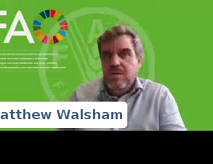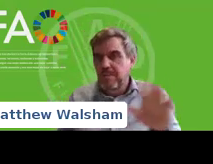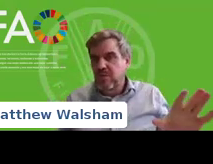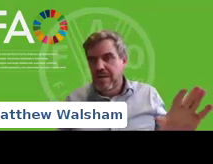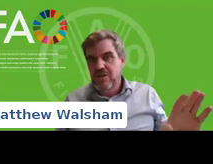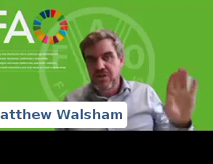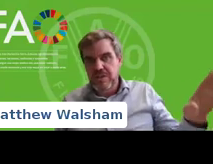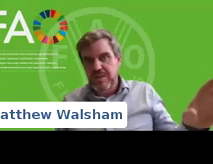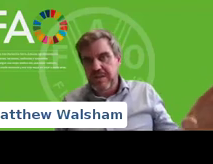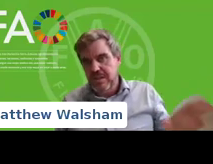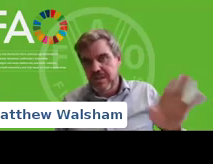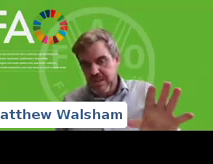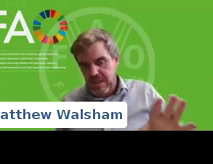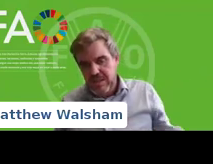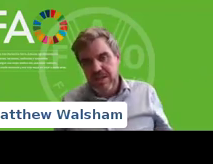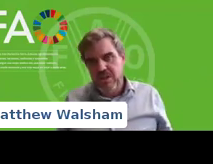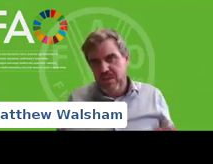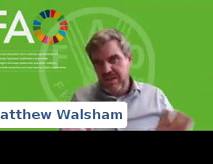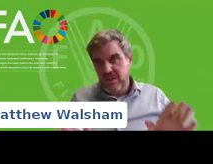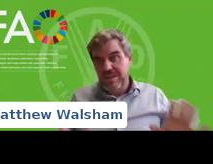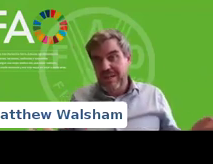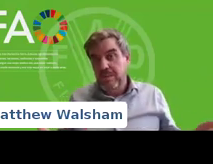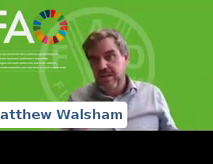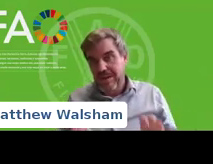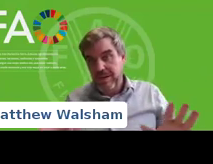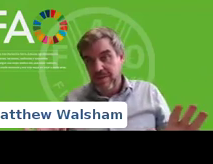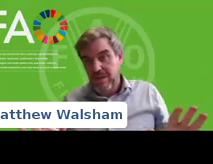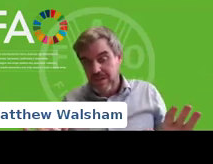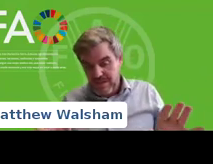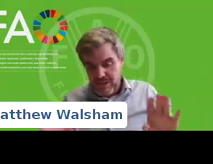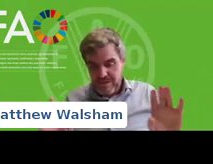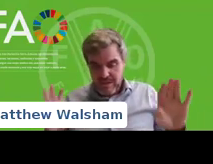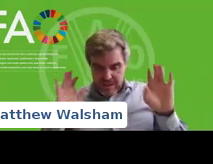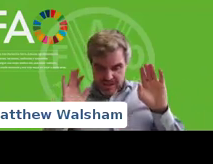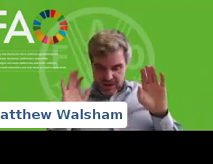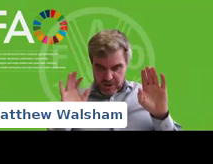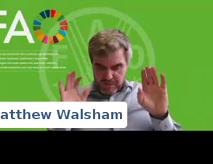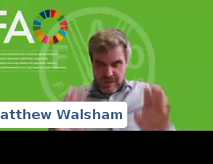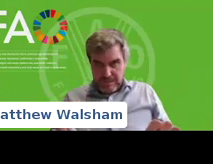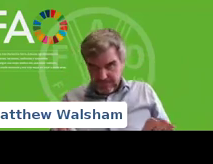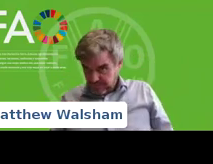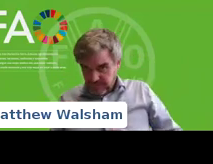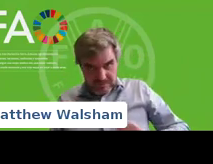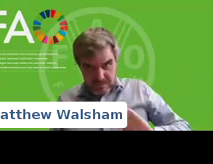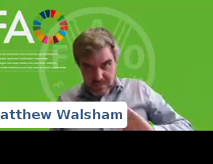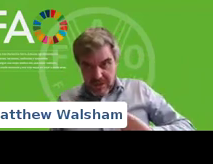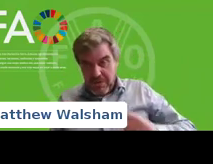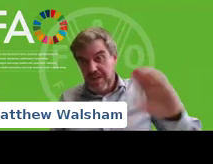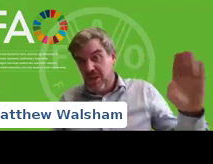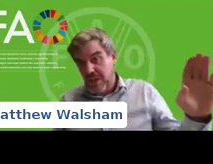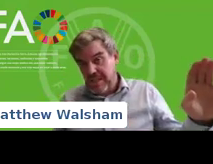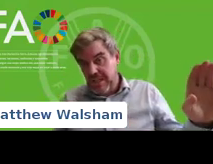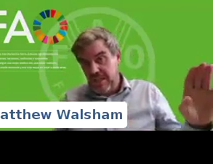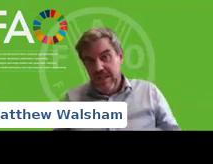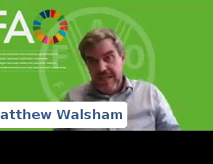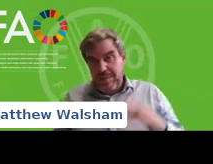Great. Now, before I introduce the speakers and the discussants, I just want to say just a little bit about the background to this session. So,